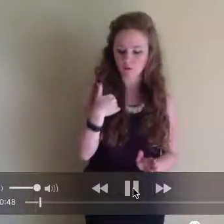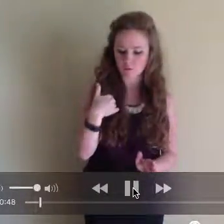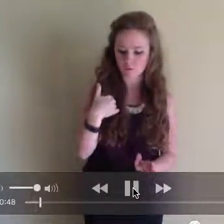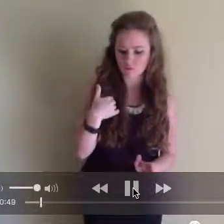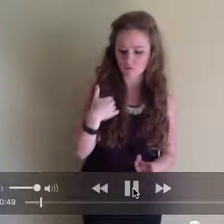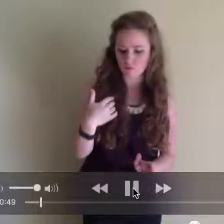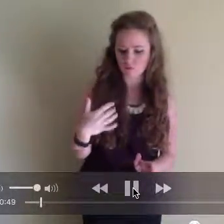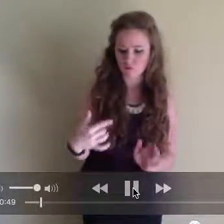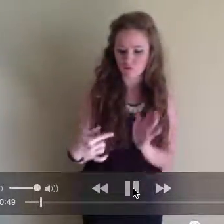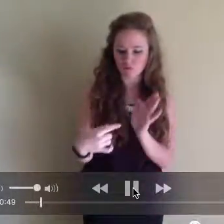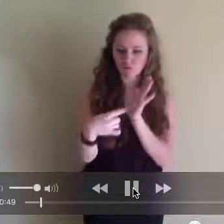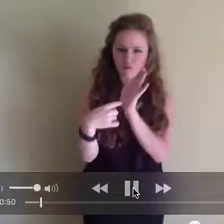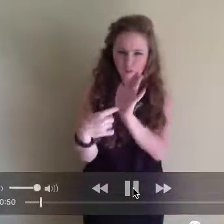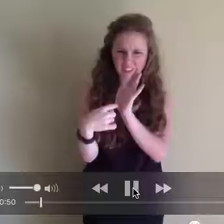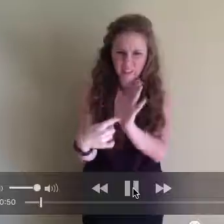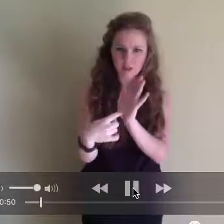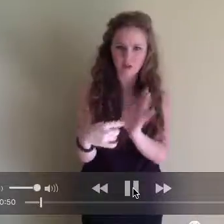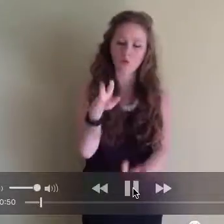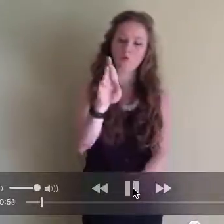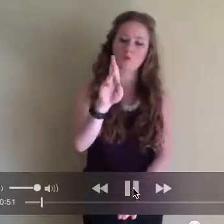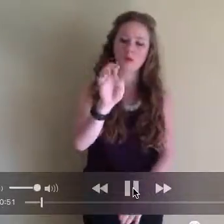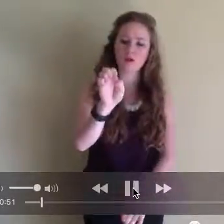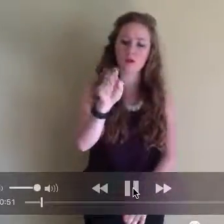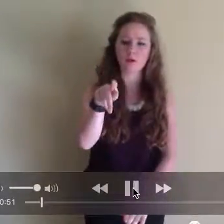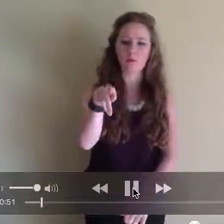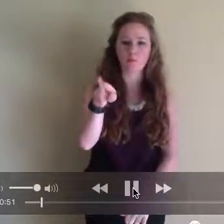and not having representation.